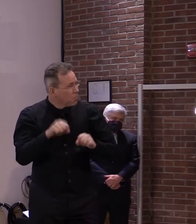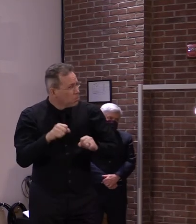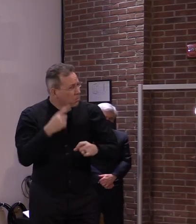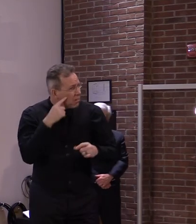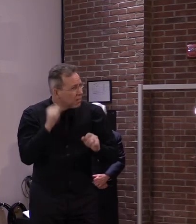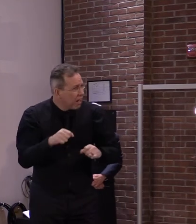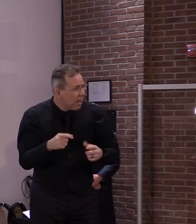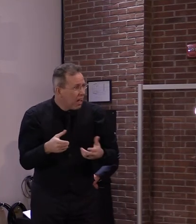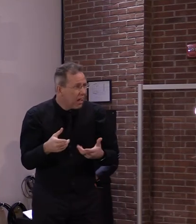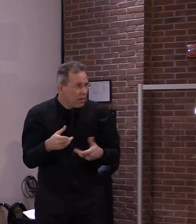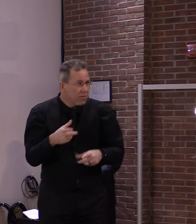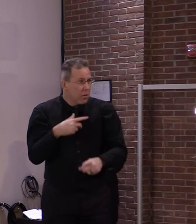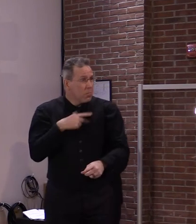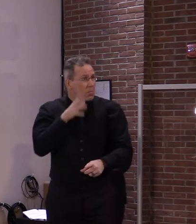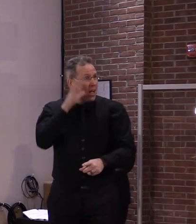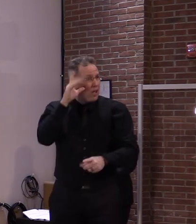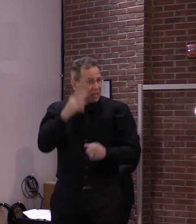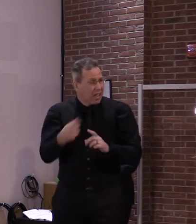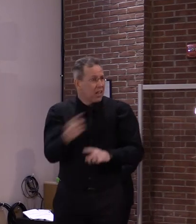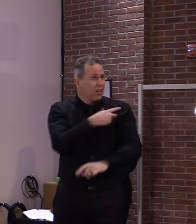vaccinated earlier